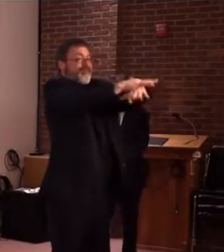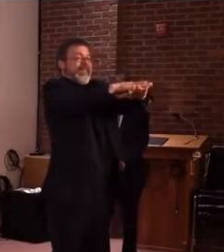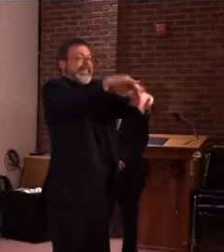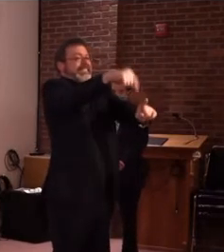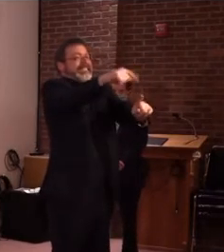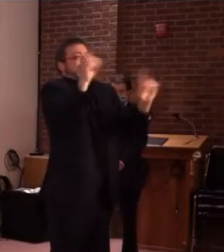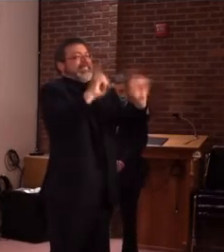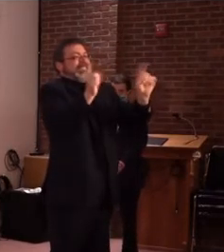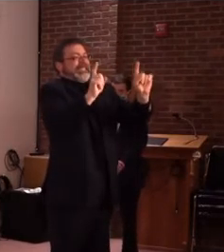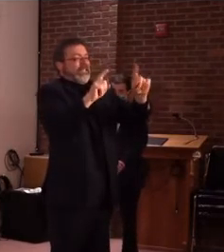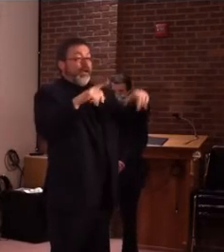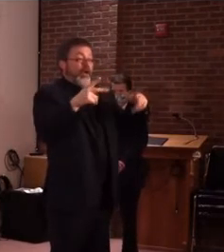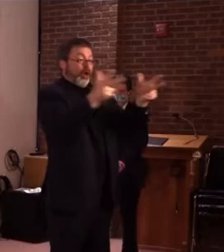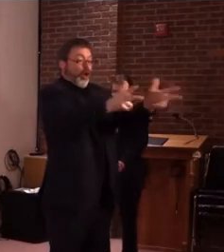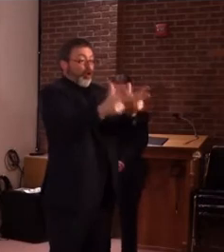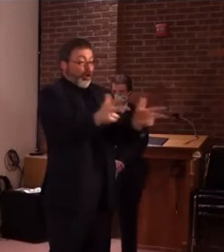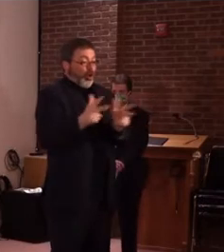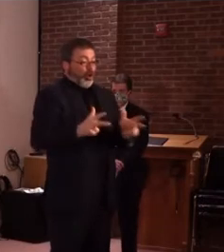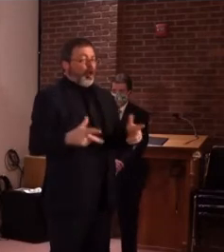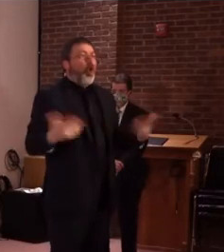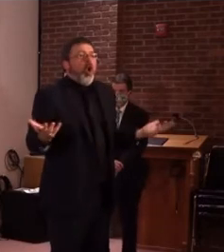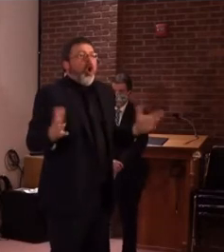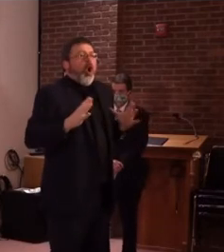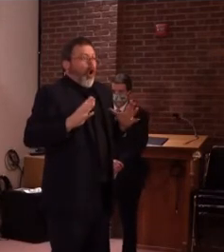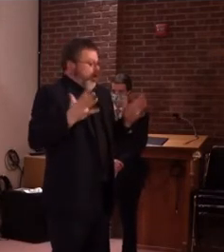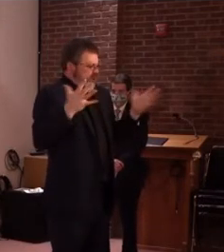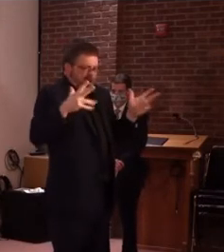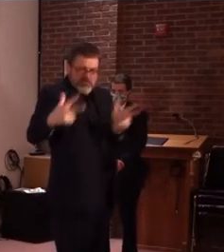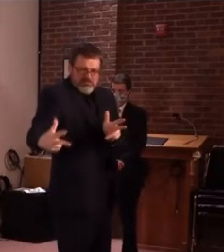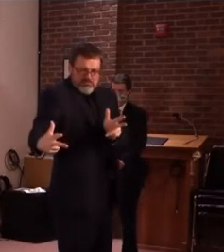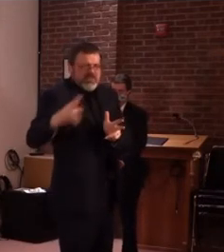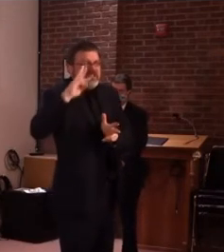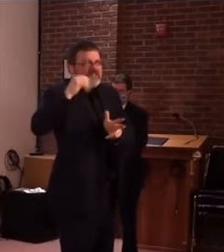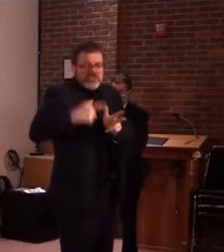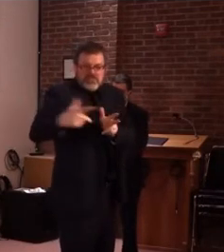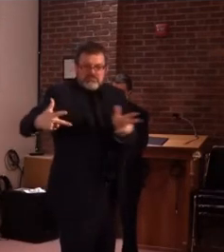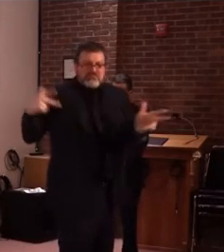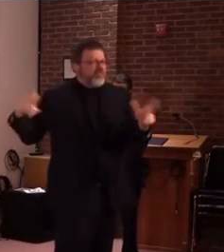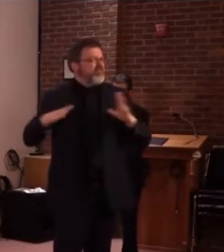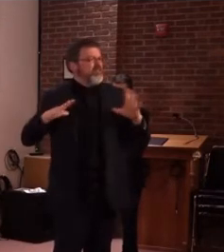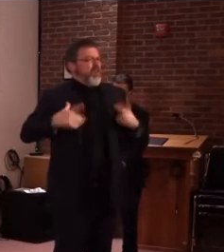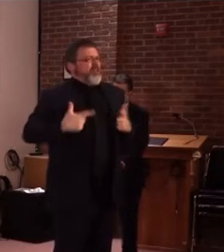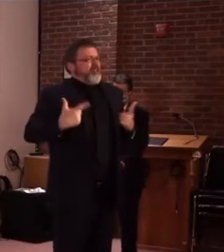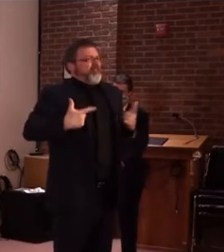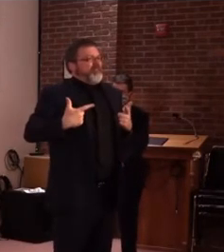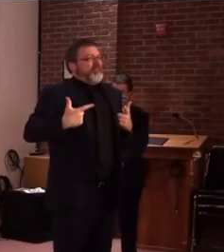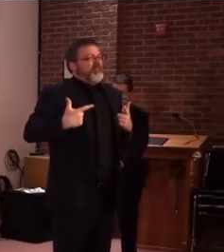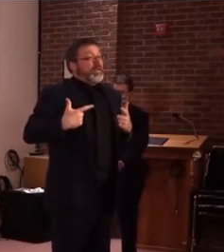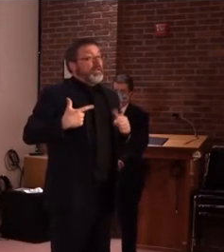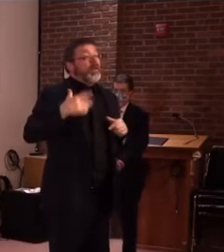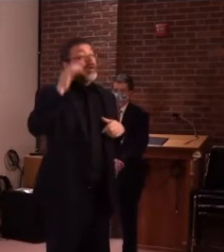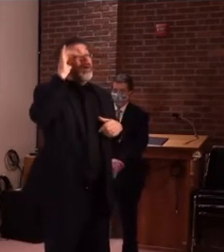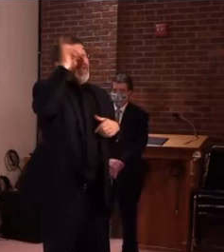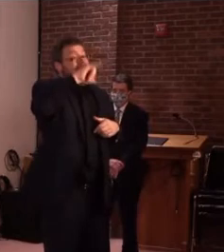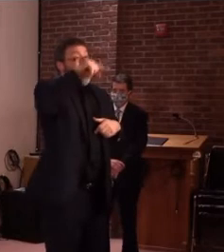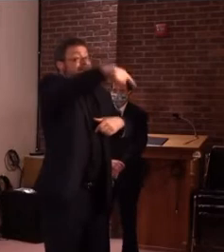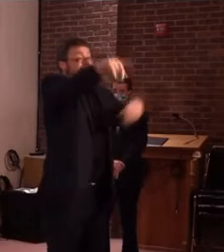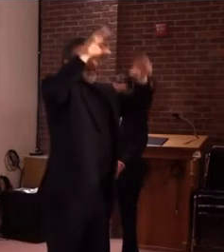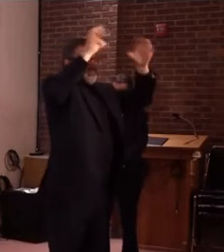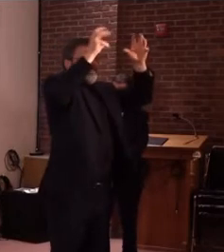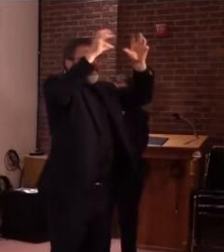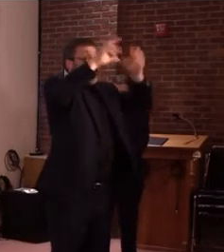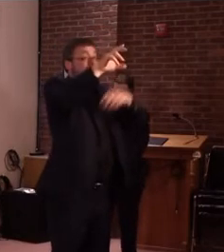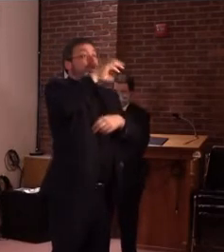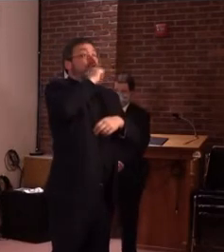couldn't have the ride. In terms of the escort, again, I'm not familiar. I wasn't asked, but be happy to look into it.